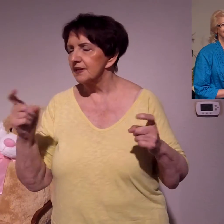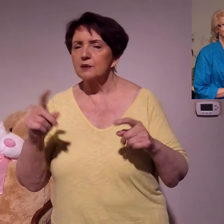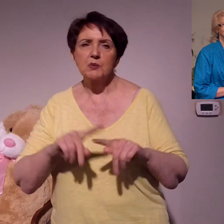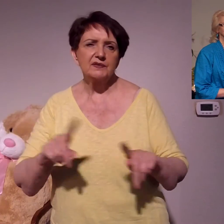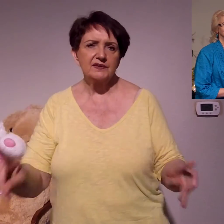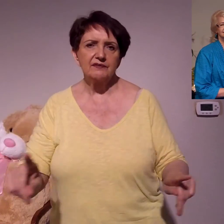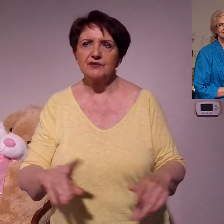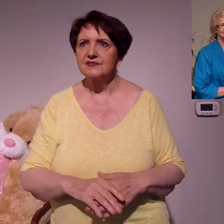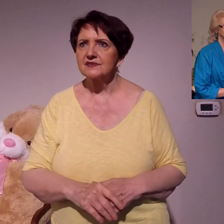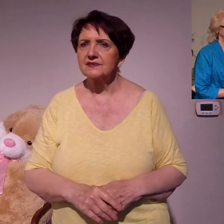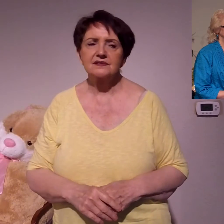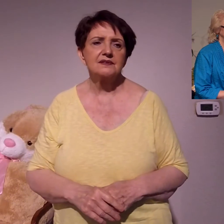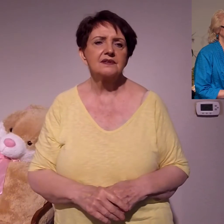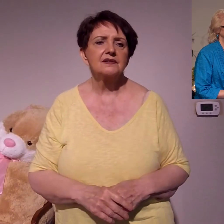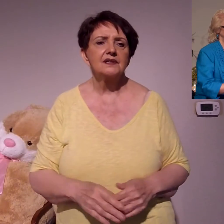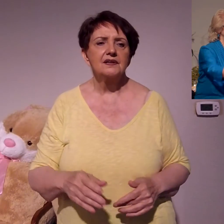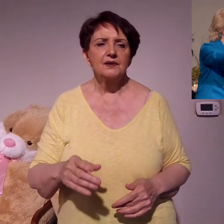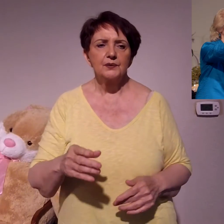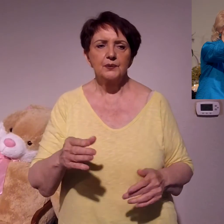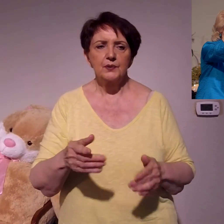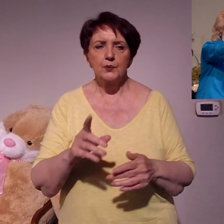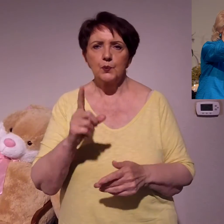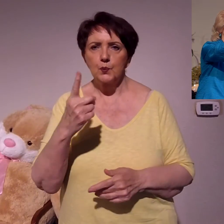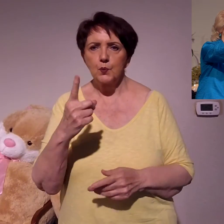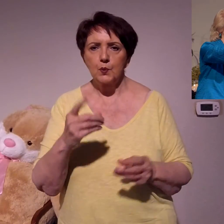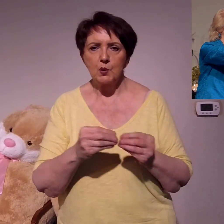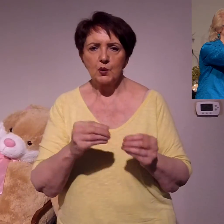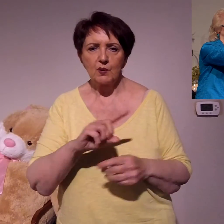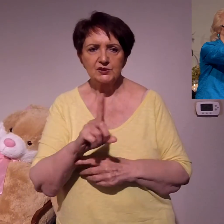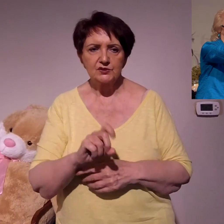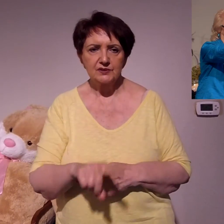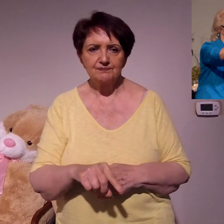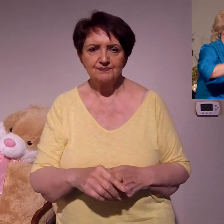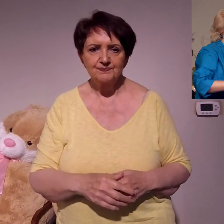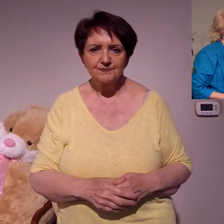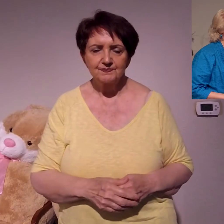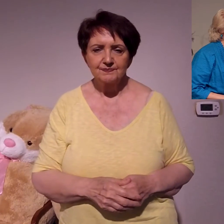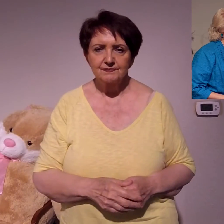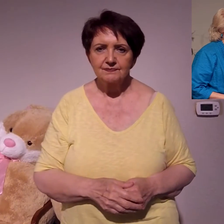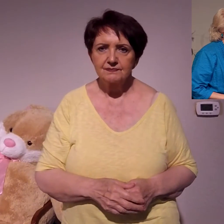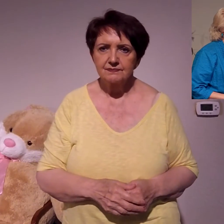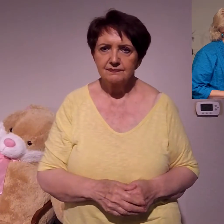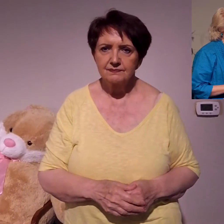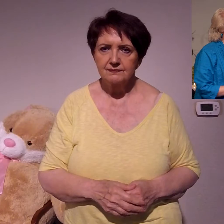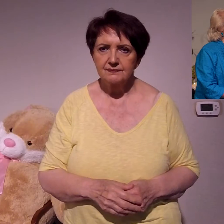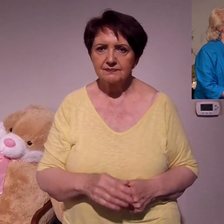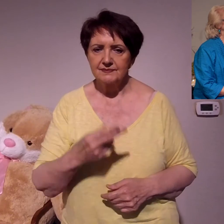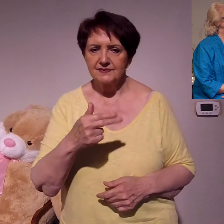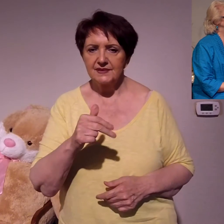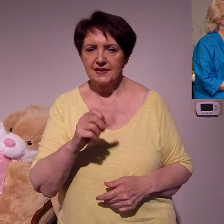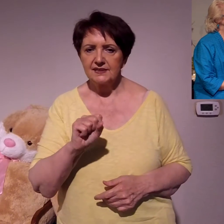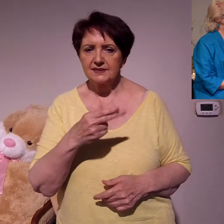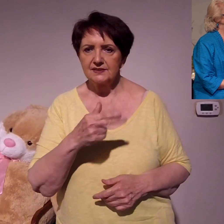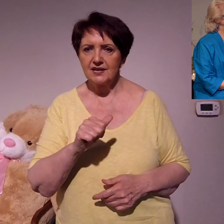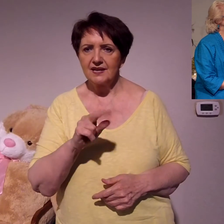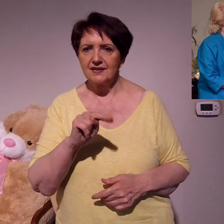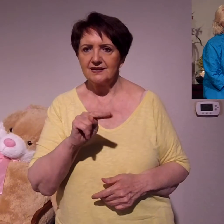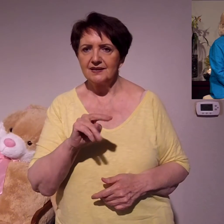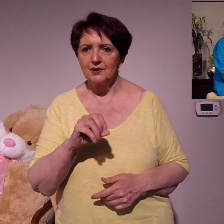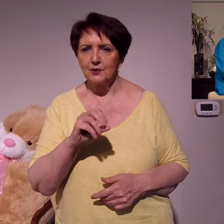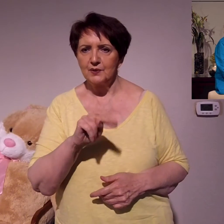big introvert, massive introvert. She, it's like when your cell